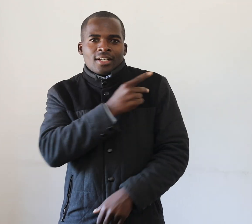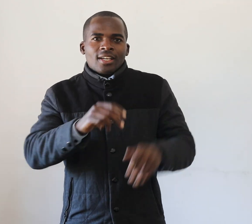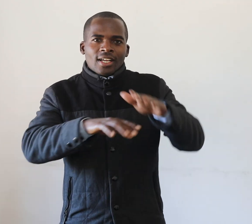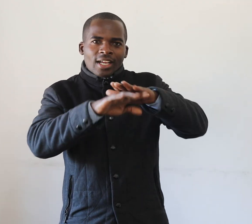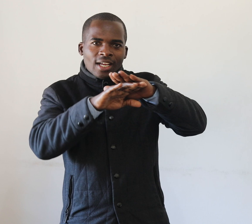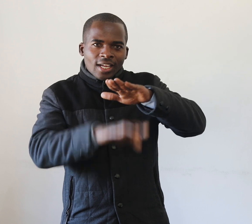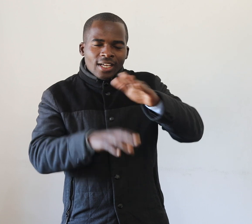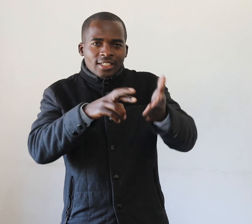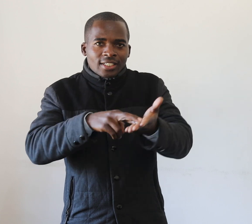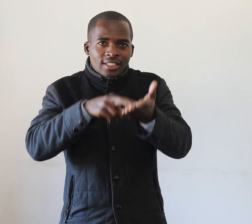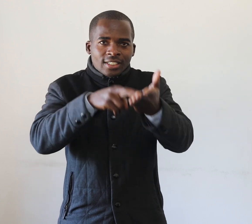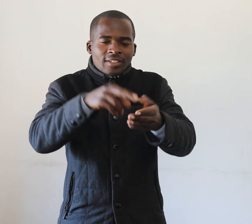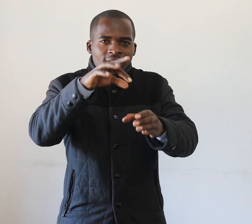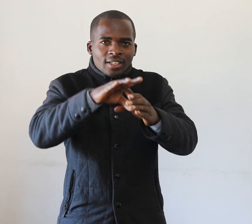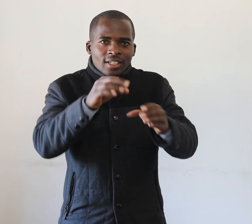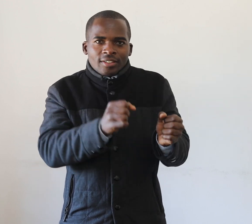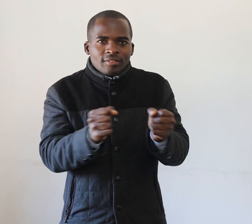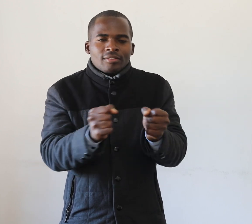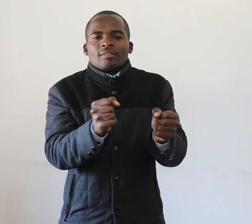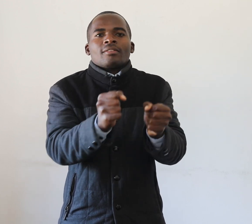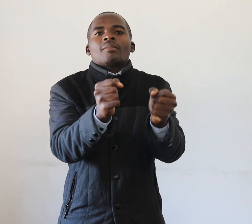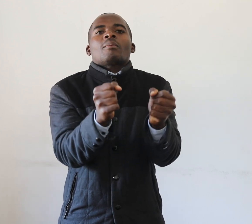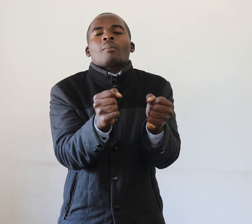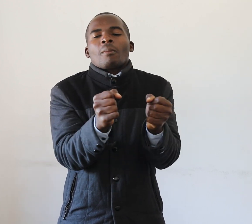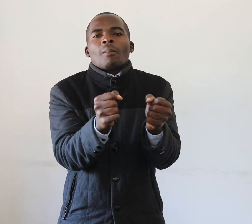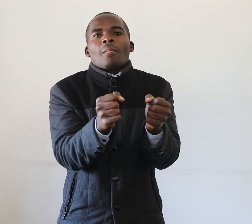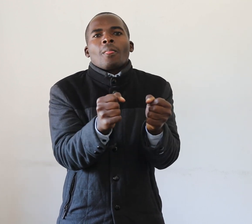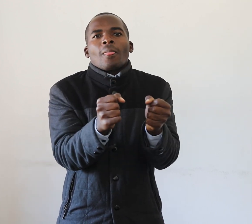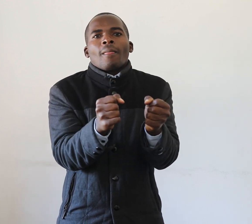Proportional Representation Electoral System.